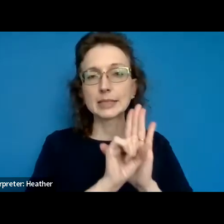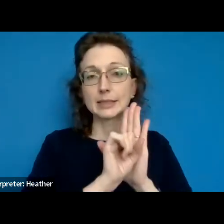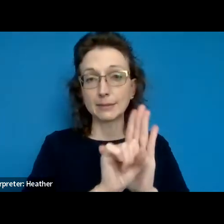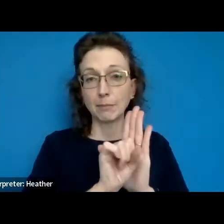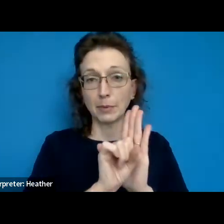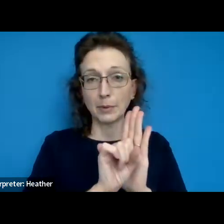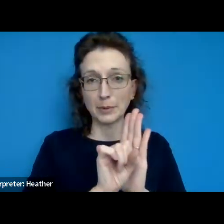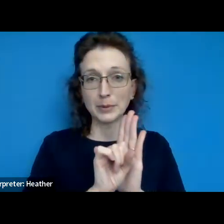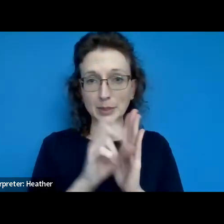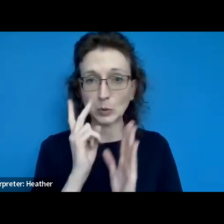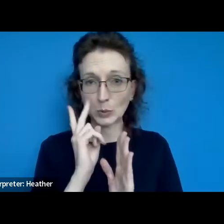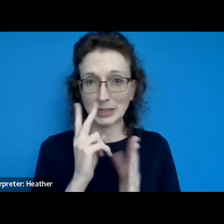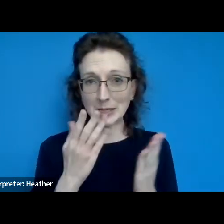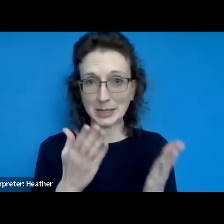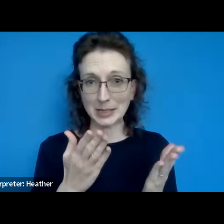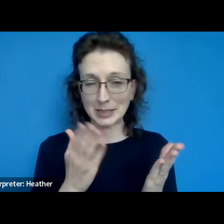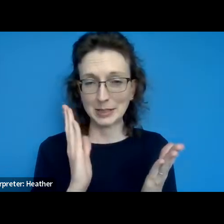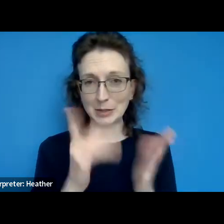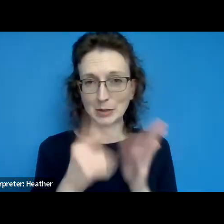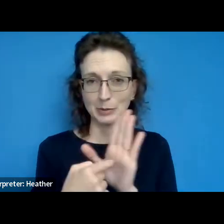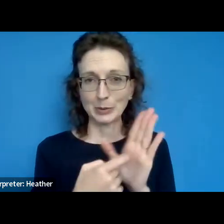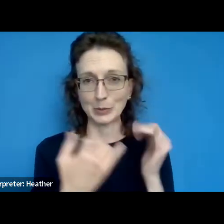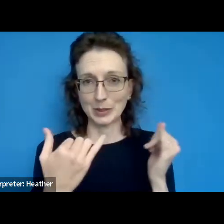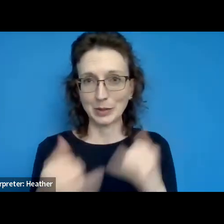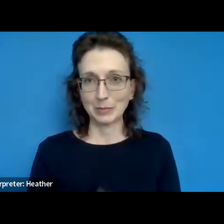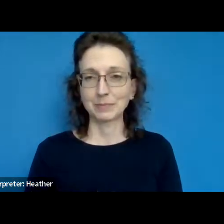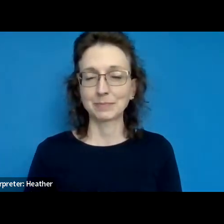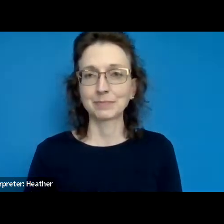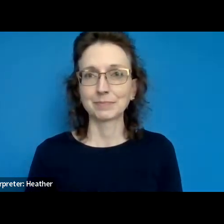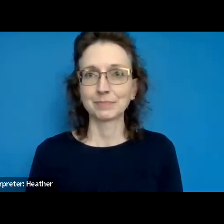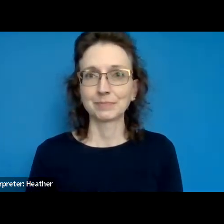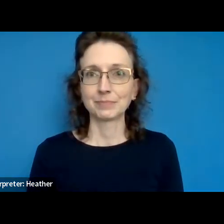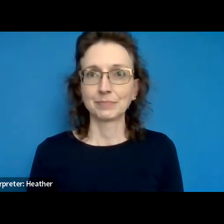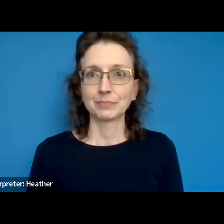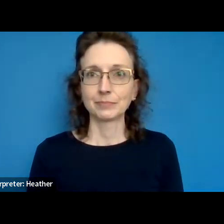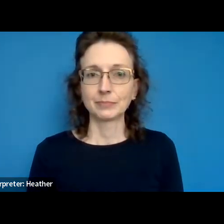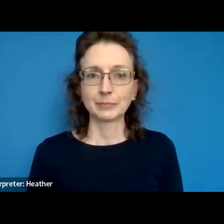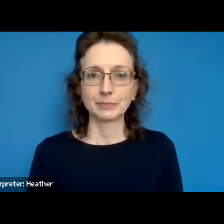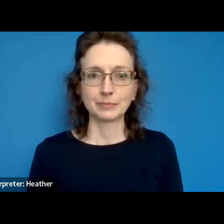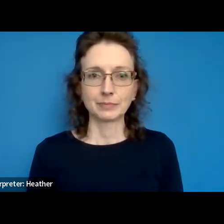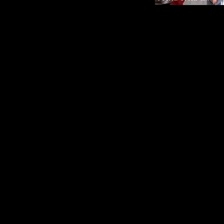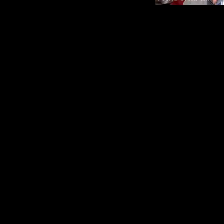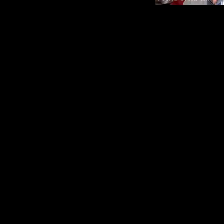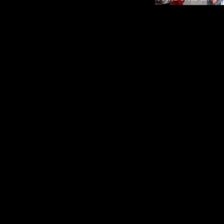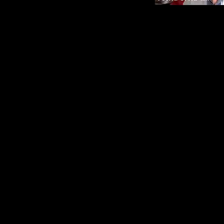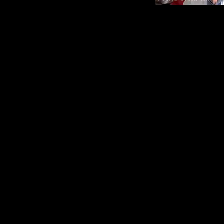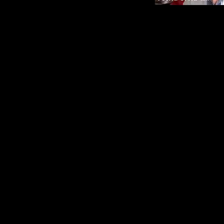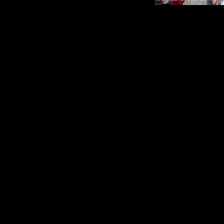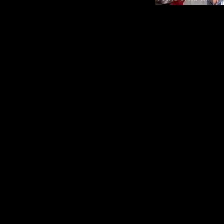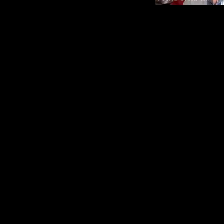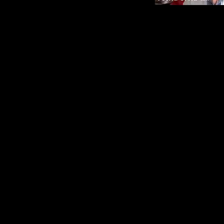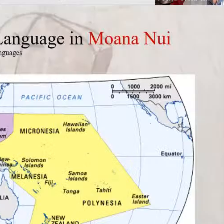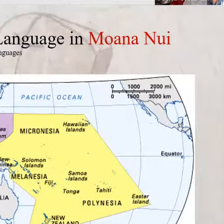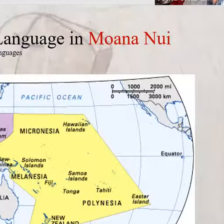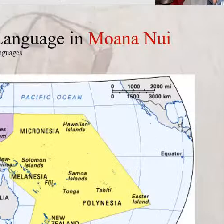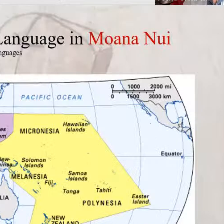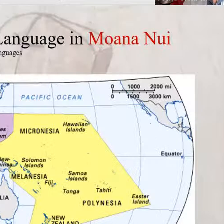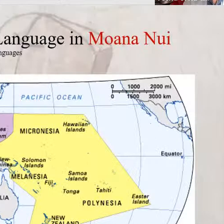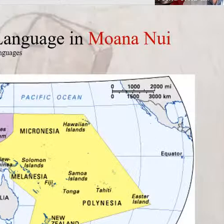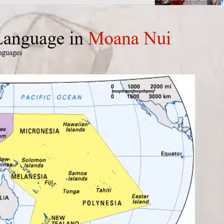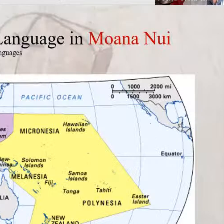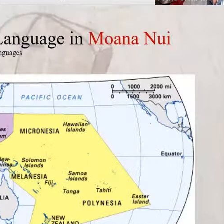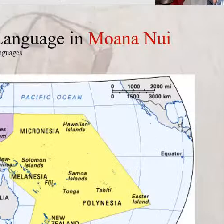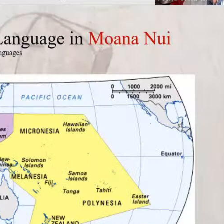in these symbols. So I'll show you the symbols here. Okay, here we go. So we've seen this.